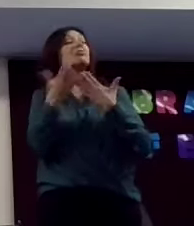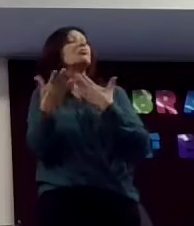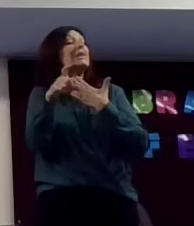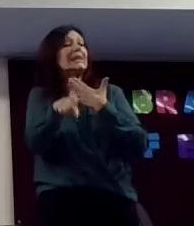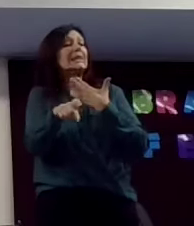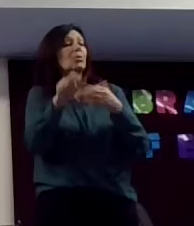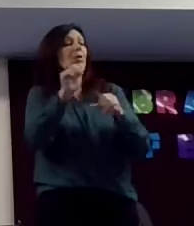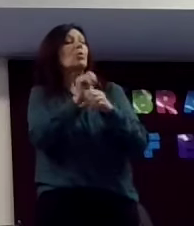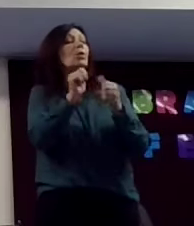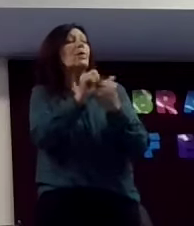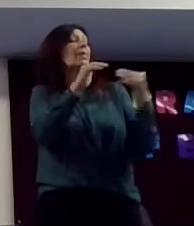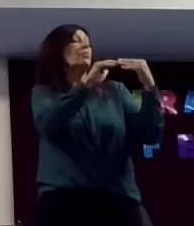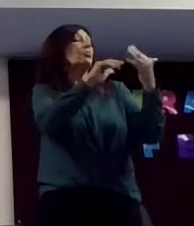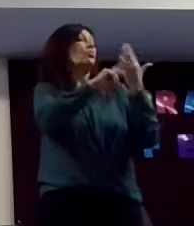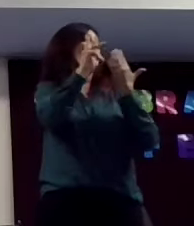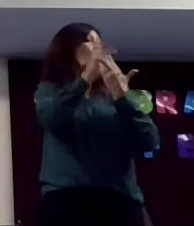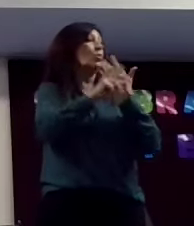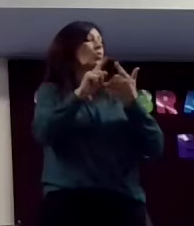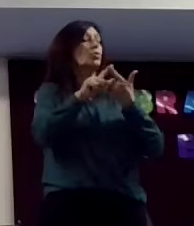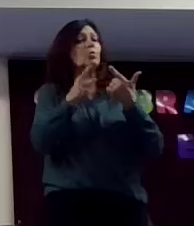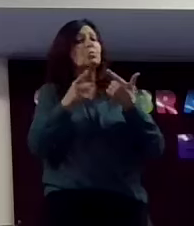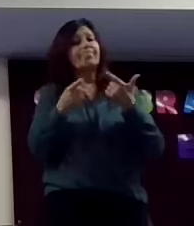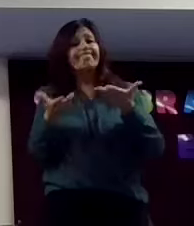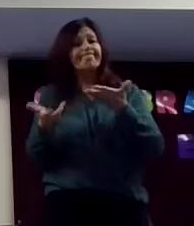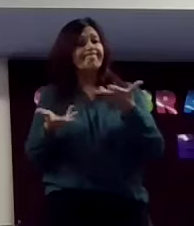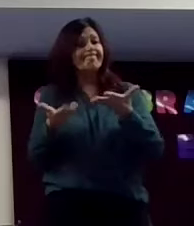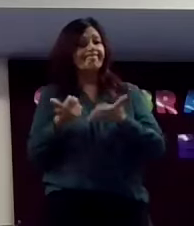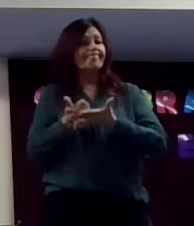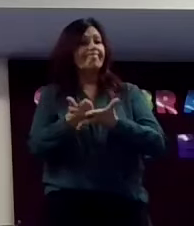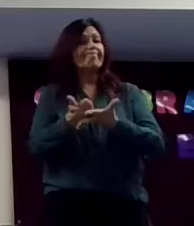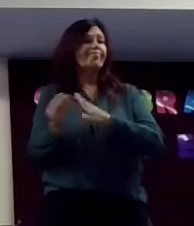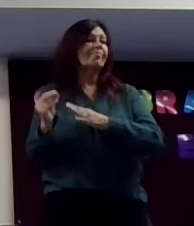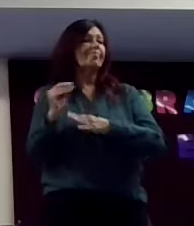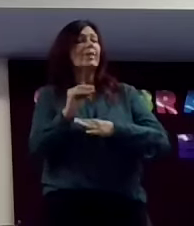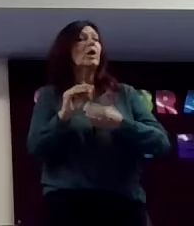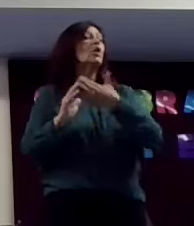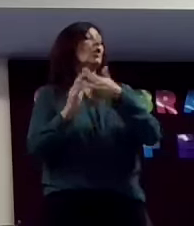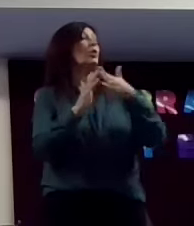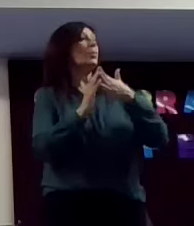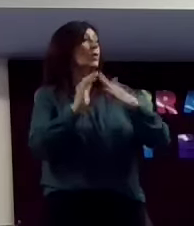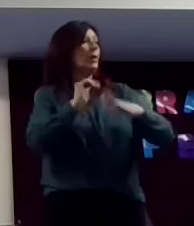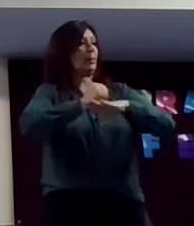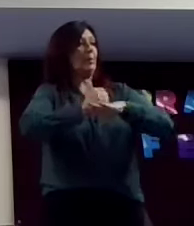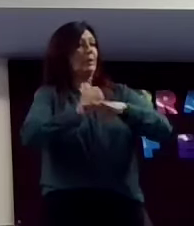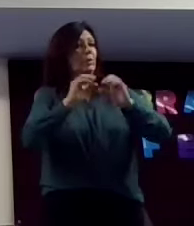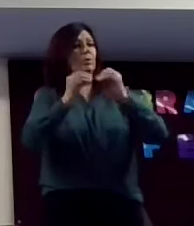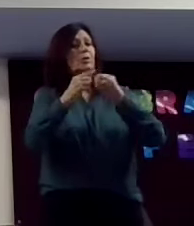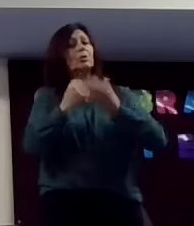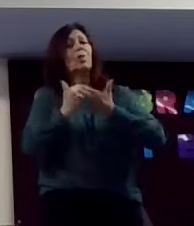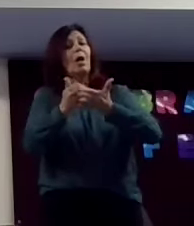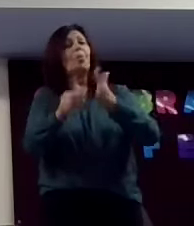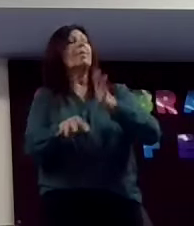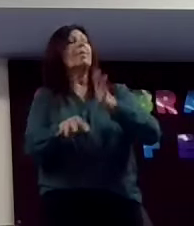we work with the Restorative Justice Program to plug them in to a community-based organization that will help them find housing. So